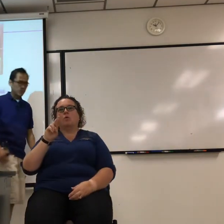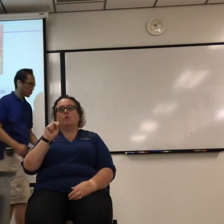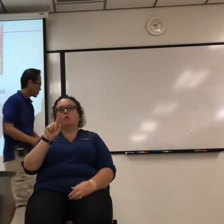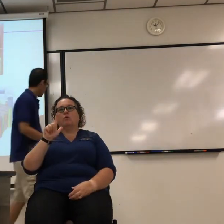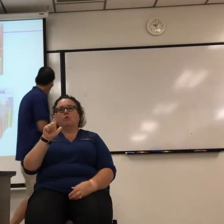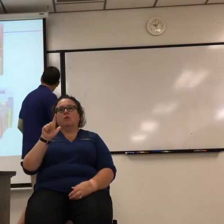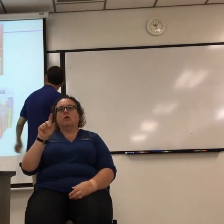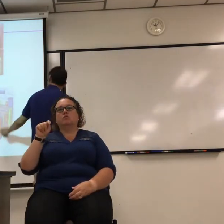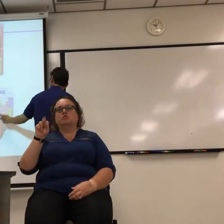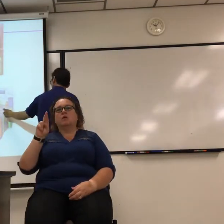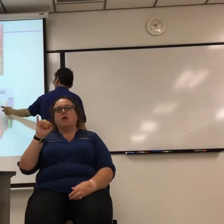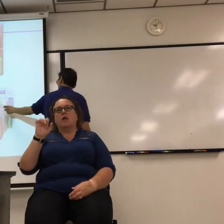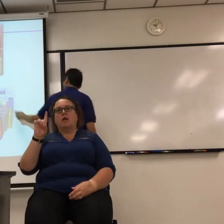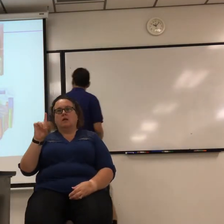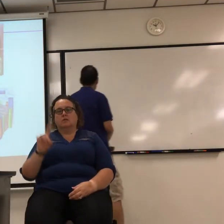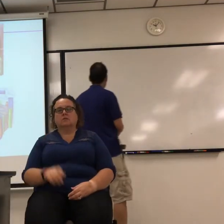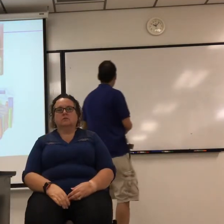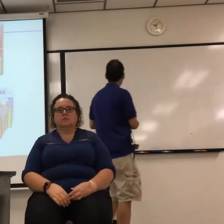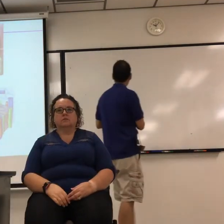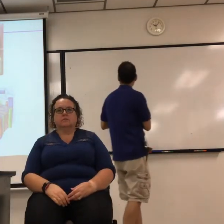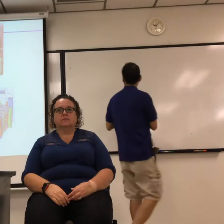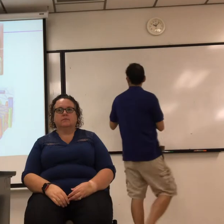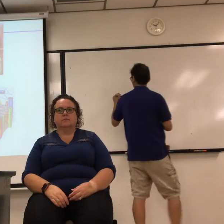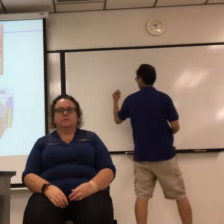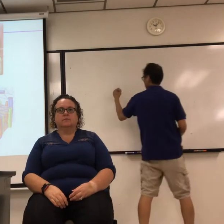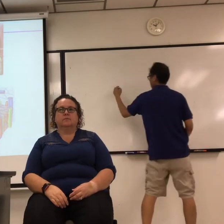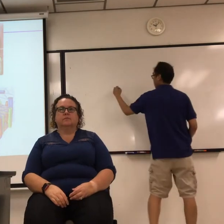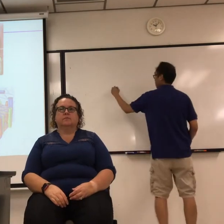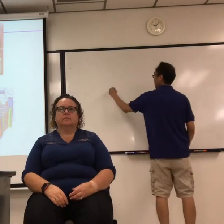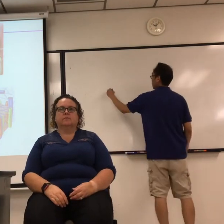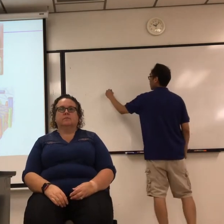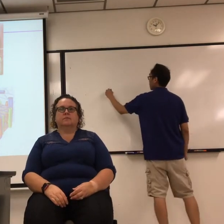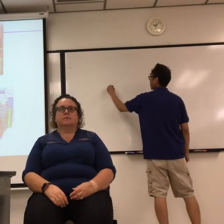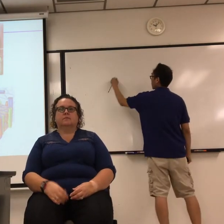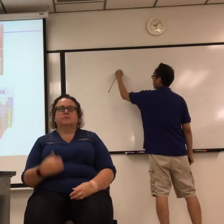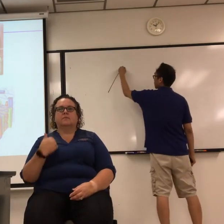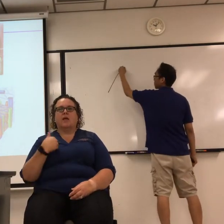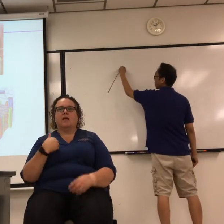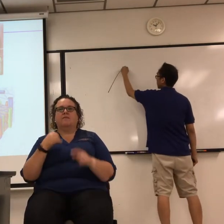It's basically what you have here. Look at the bottom image. You have a hexagon.